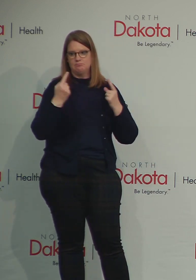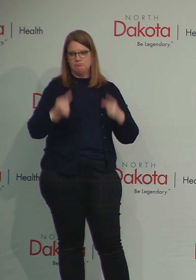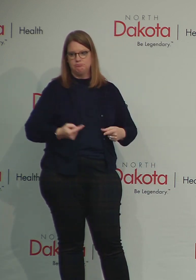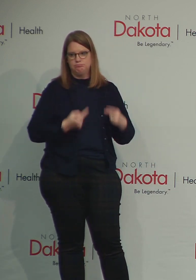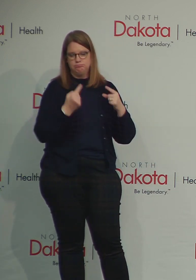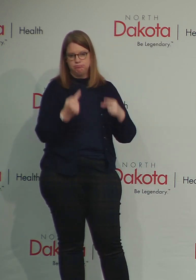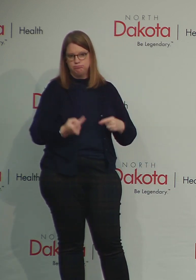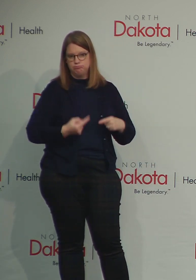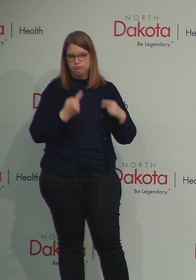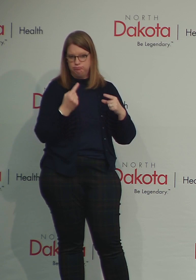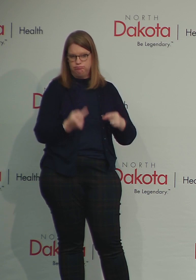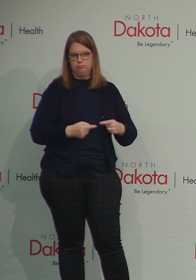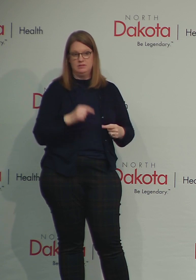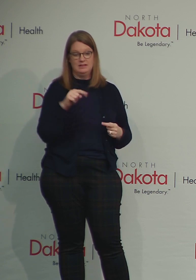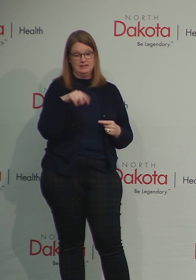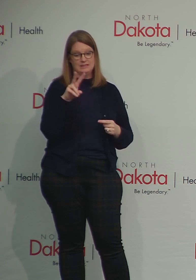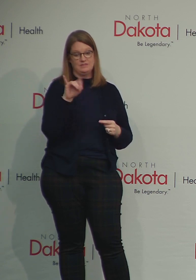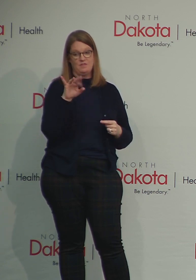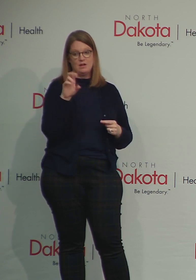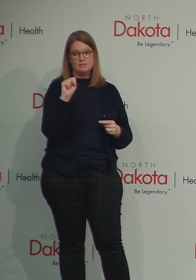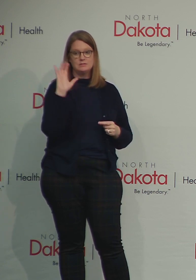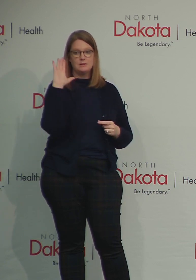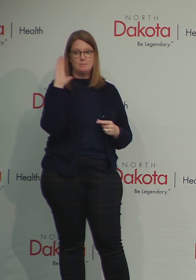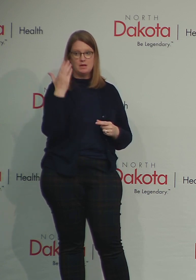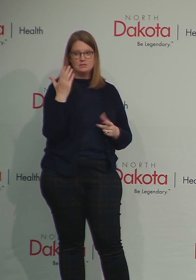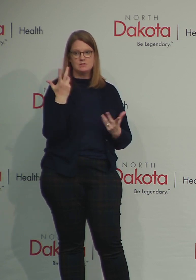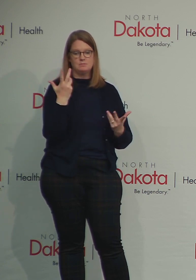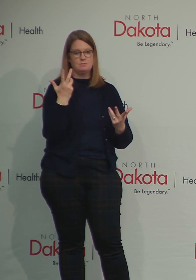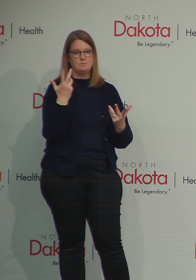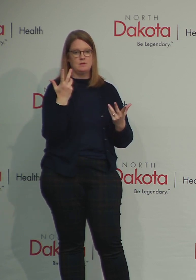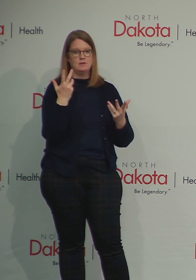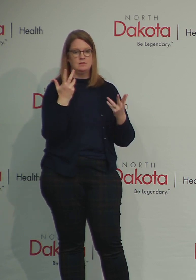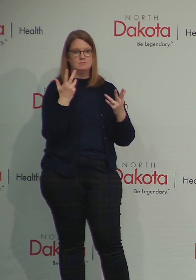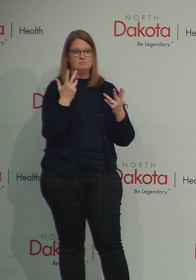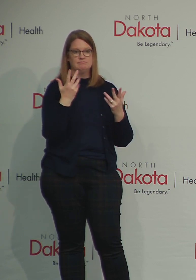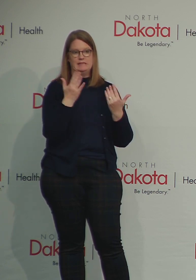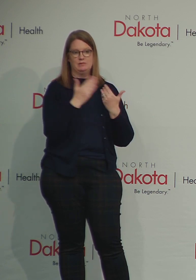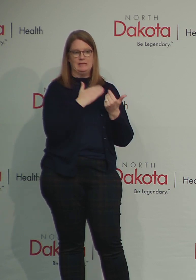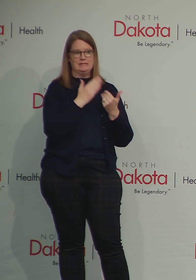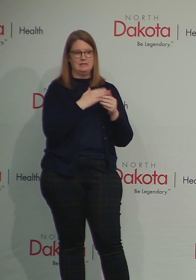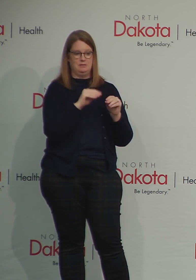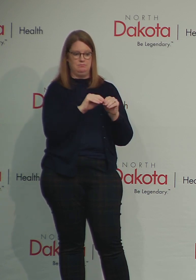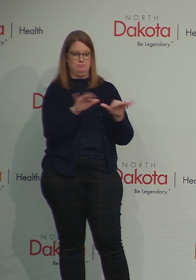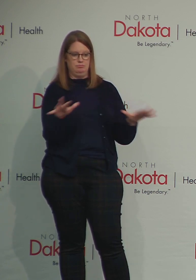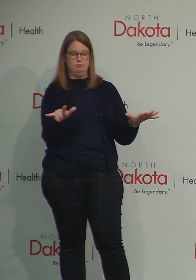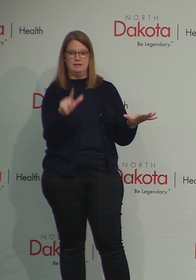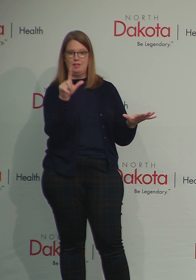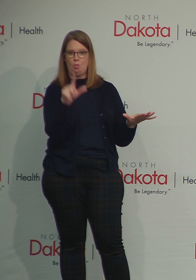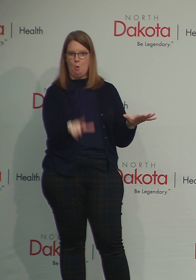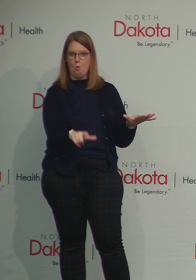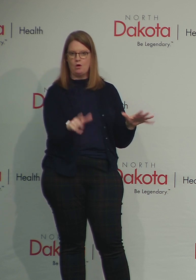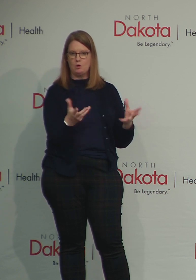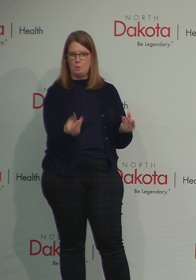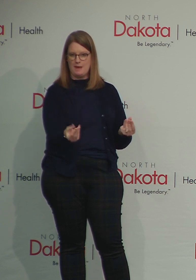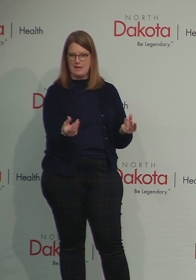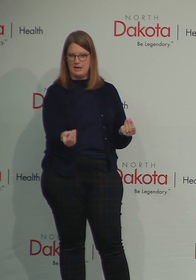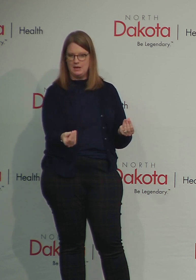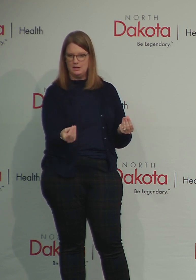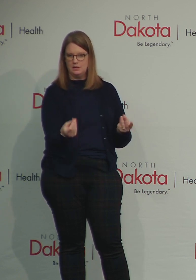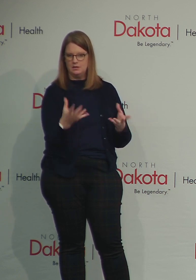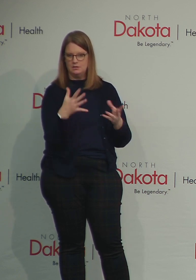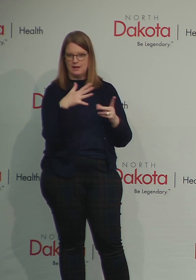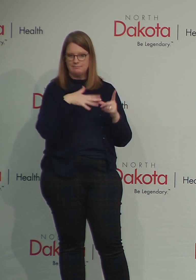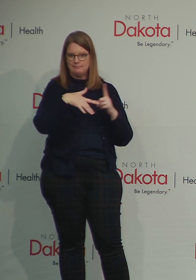virus appears to have more transmissible in lower humidity